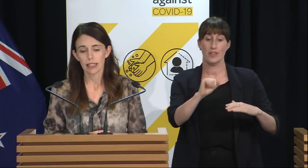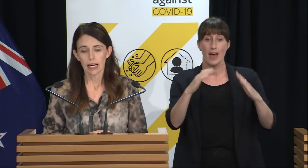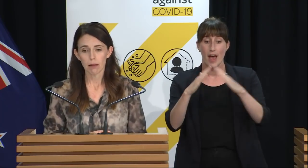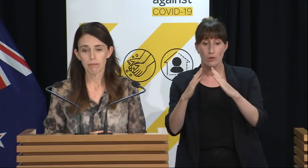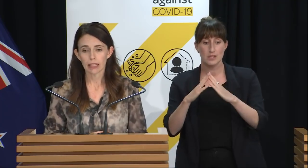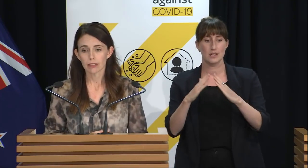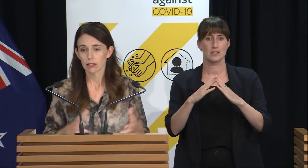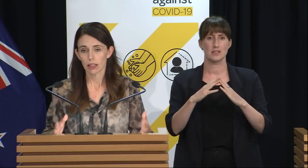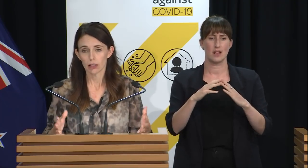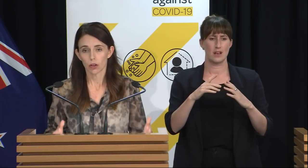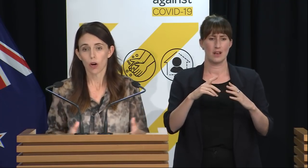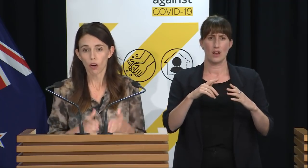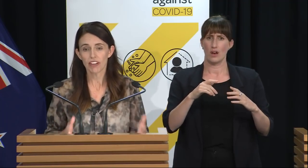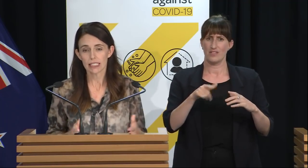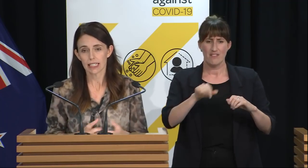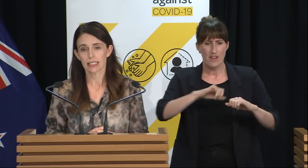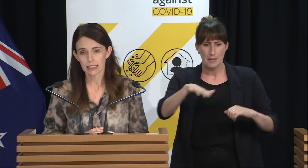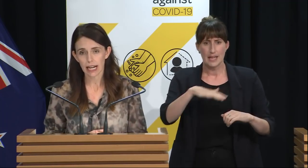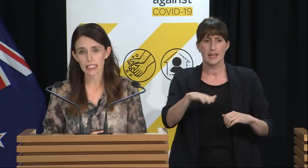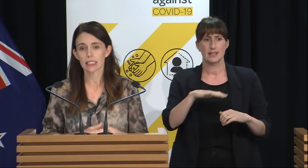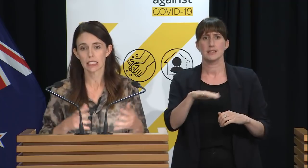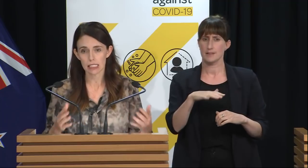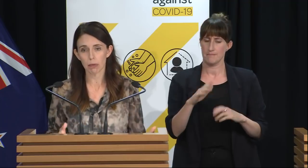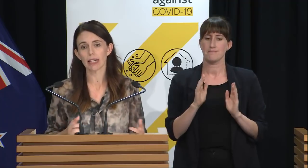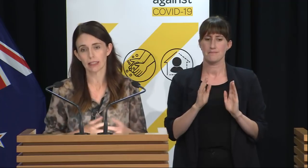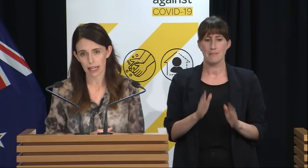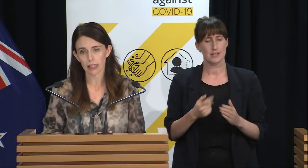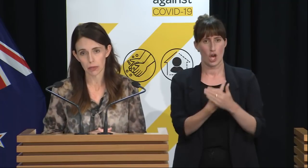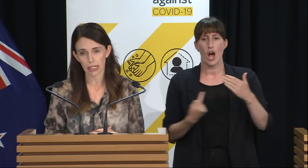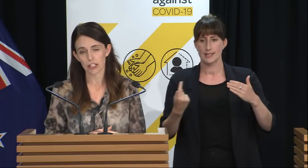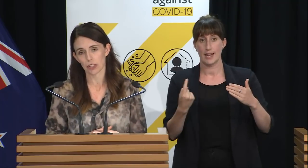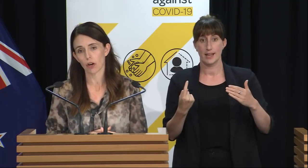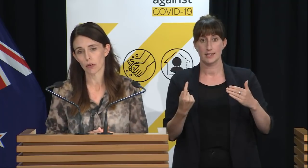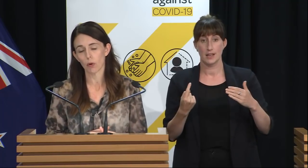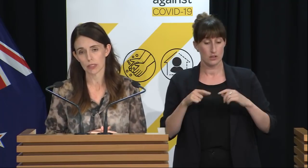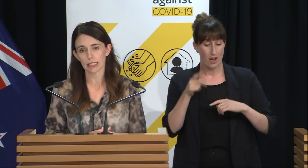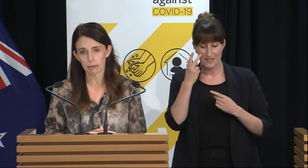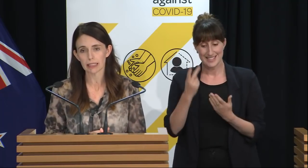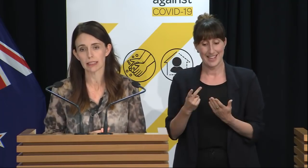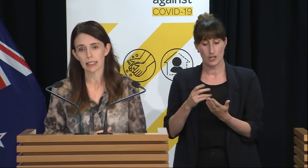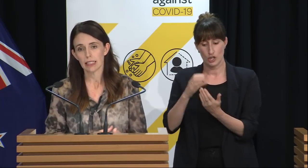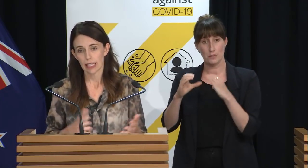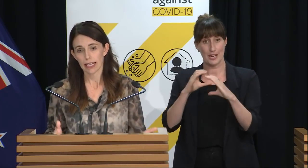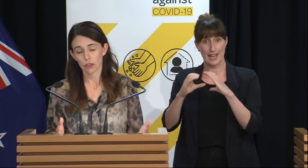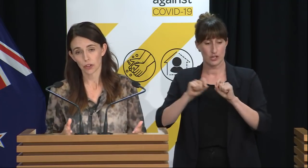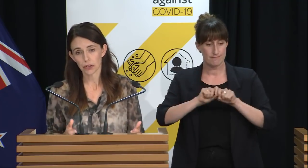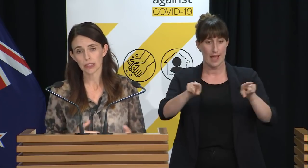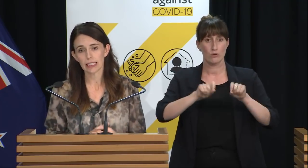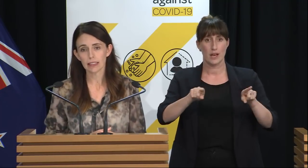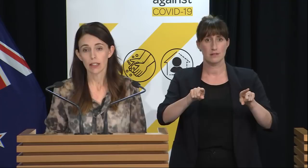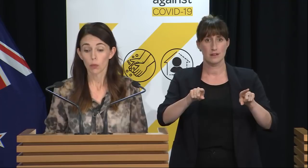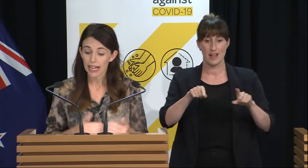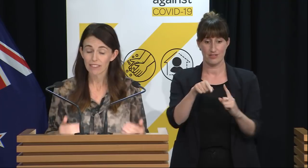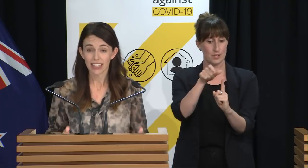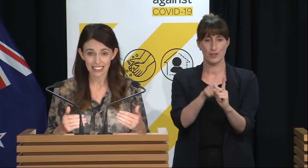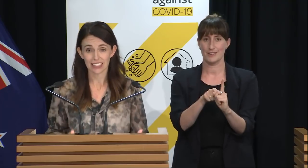contacts. Look, obviously in this case, despite that communication over what was expected, that has not occurred